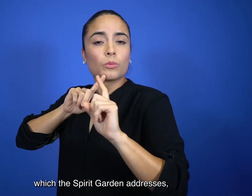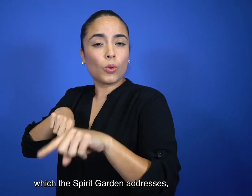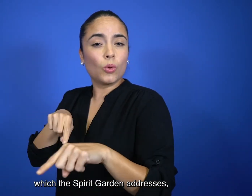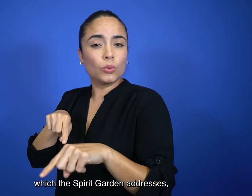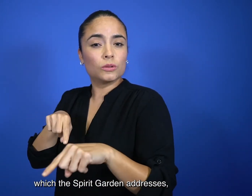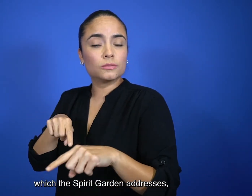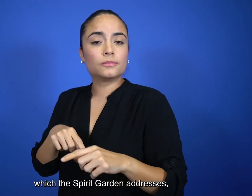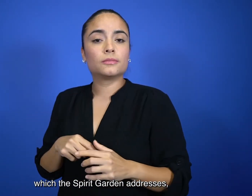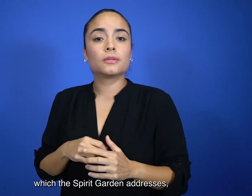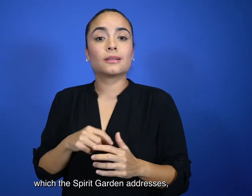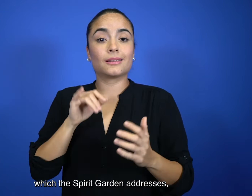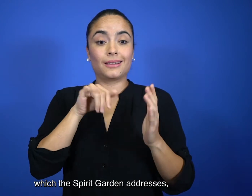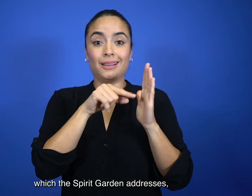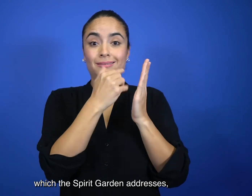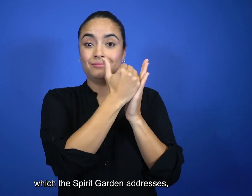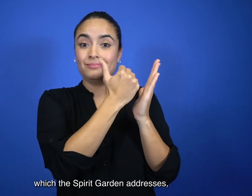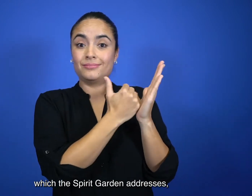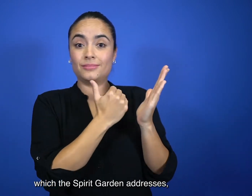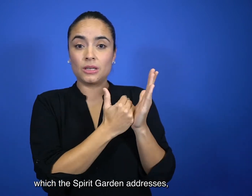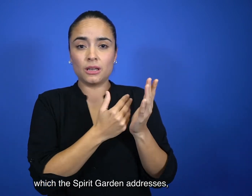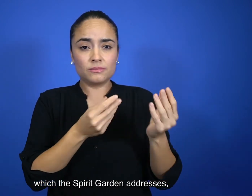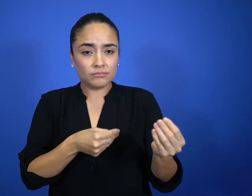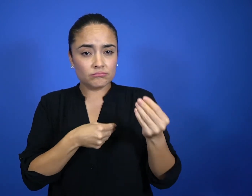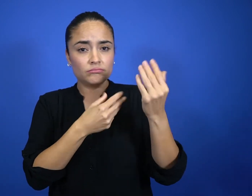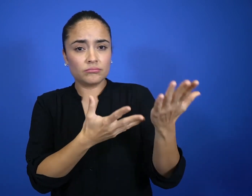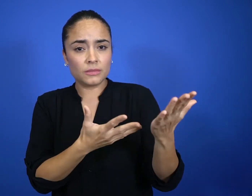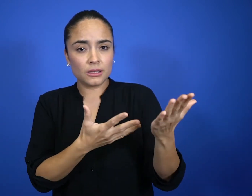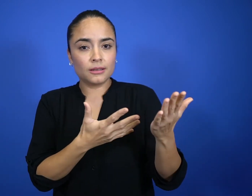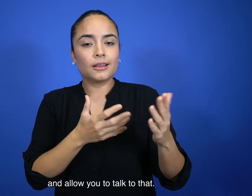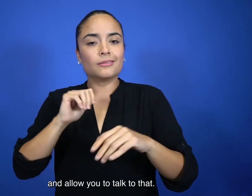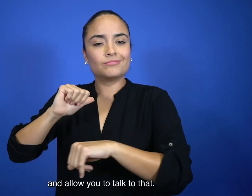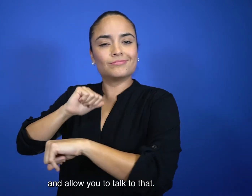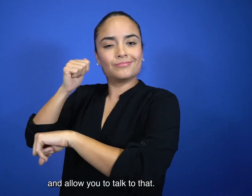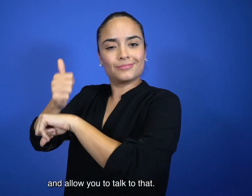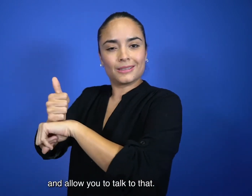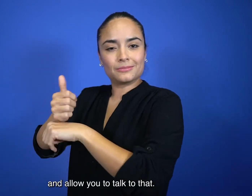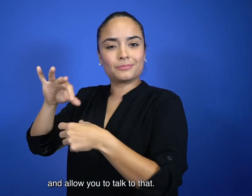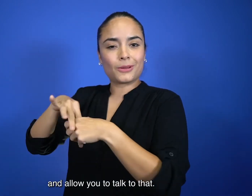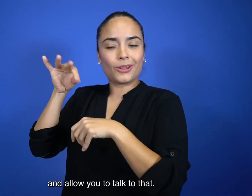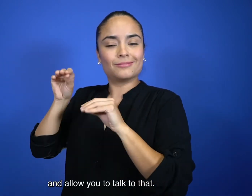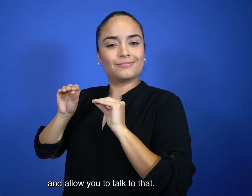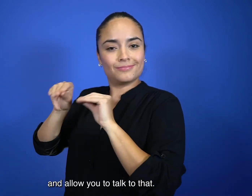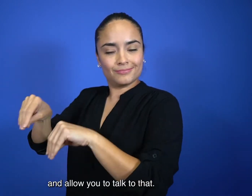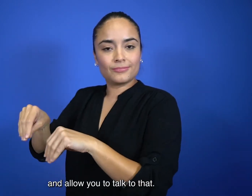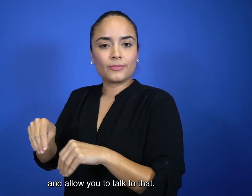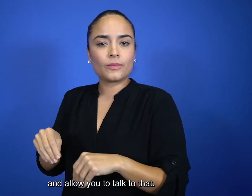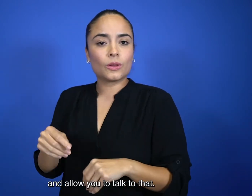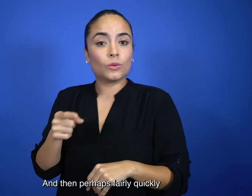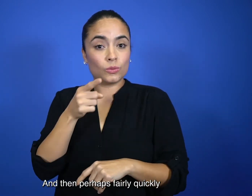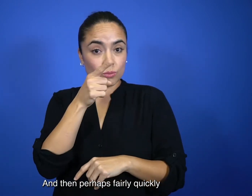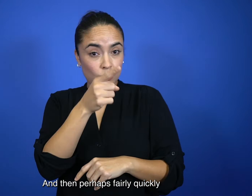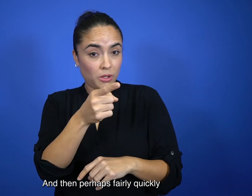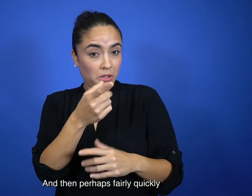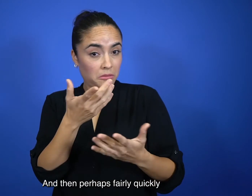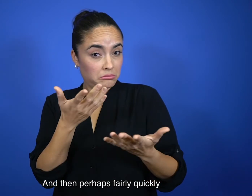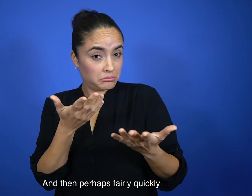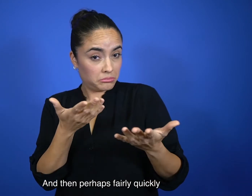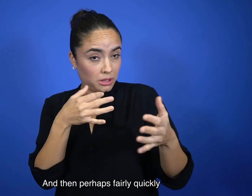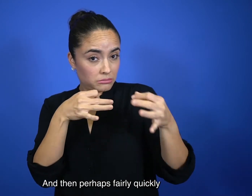which the Spirit Garden addresses, and allow you to talk to that, and then